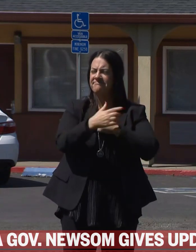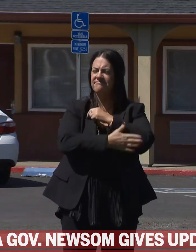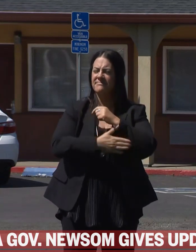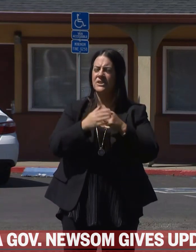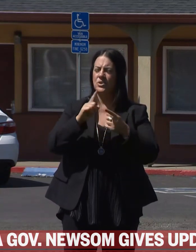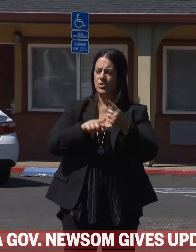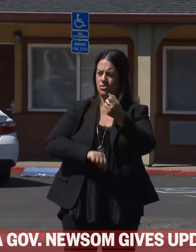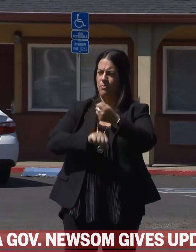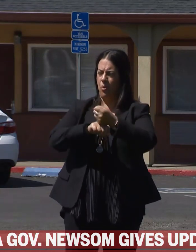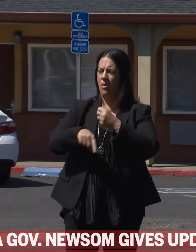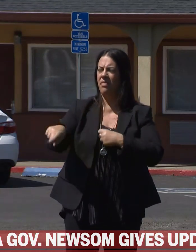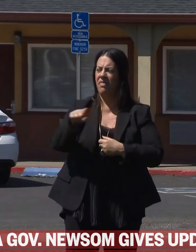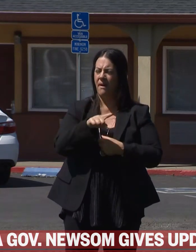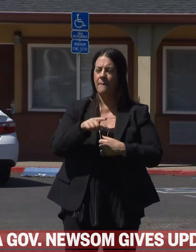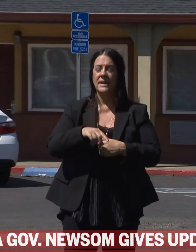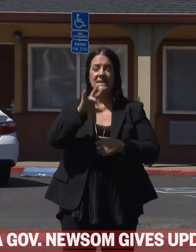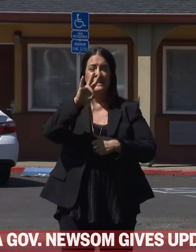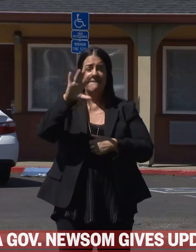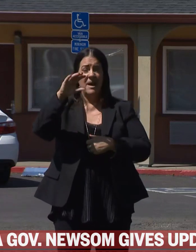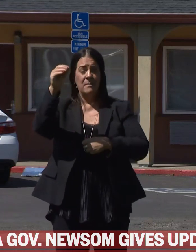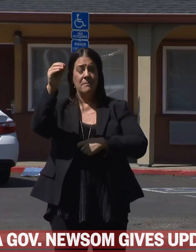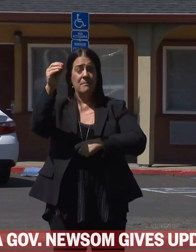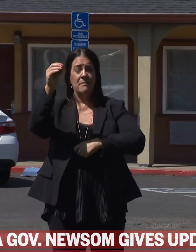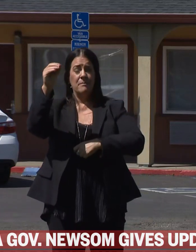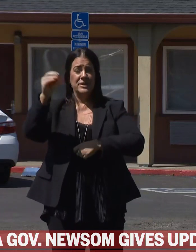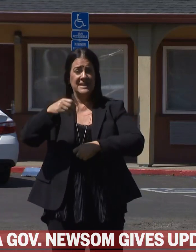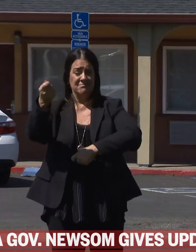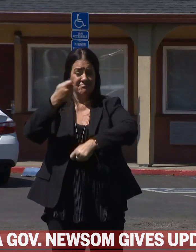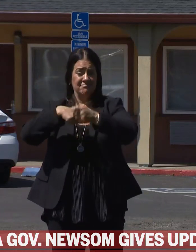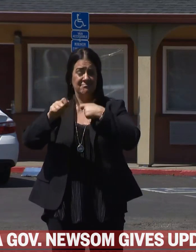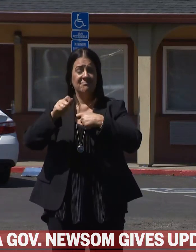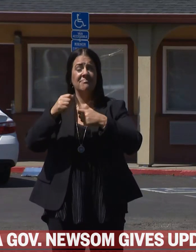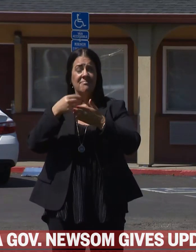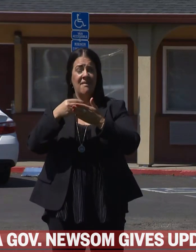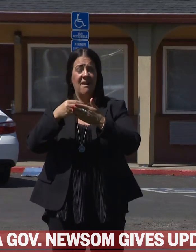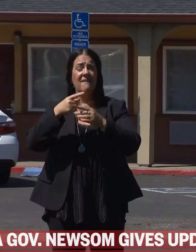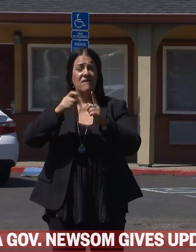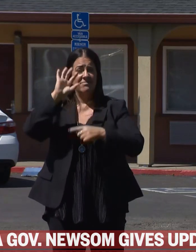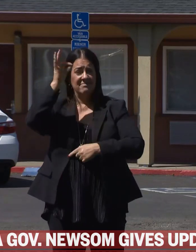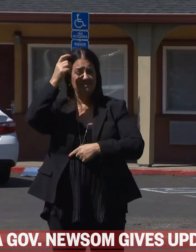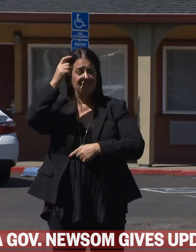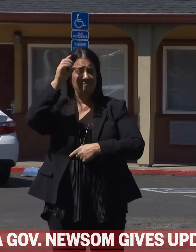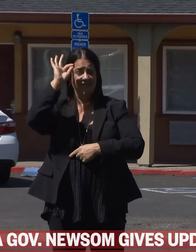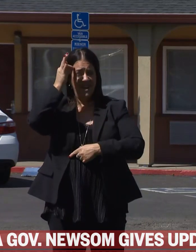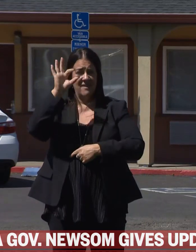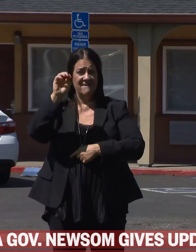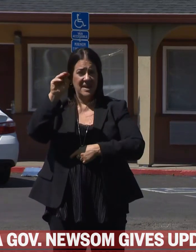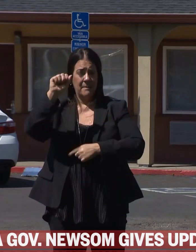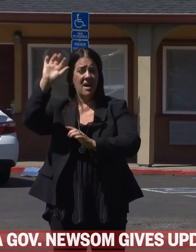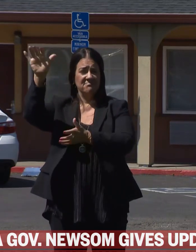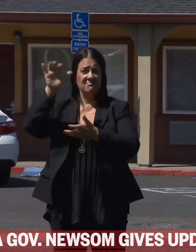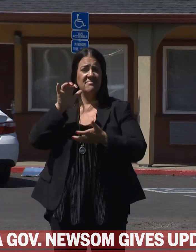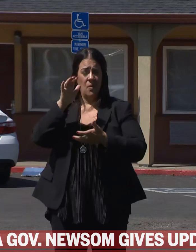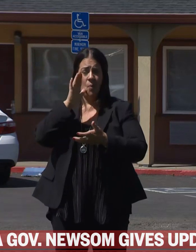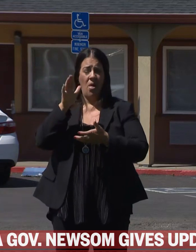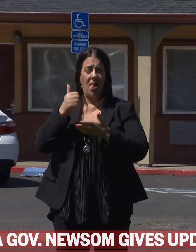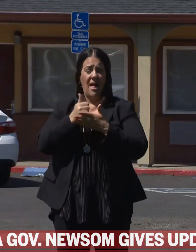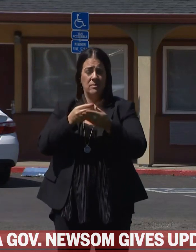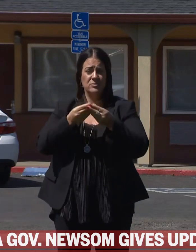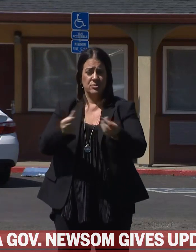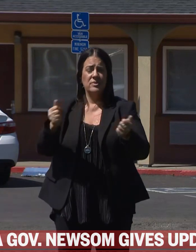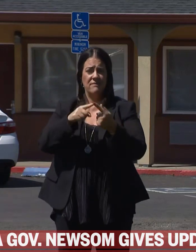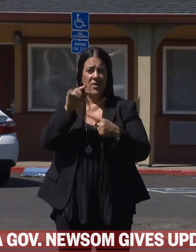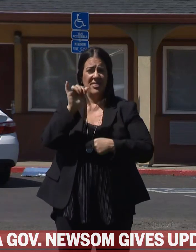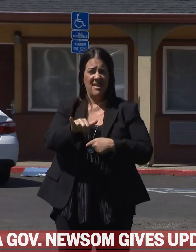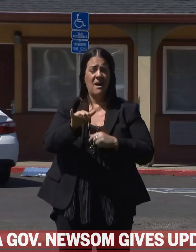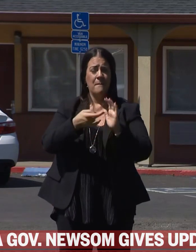effort. 75% reimbursement from FEMA. There should be no excuse for us to begin to scale these operations in the